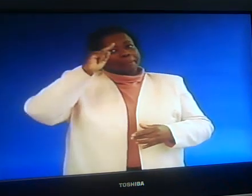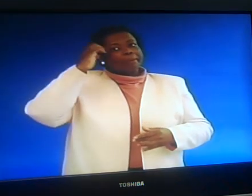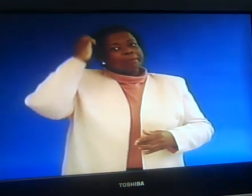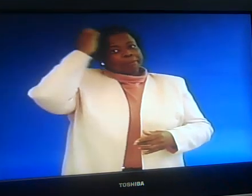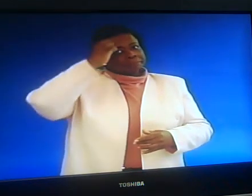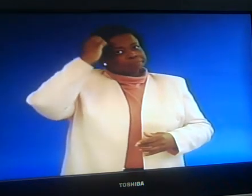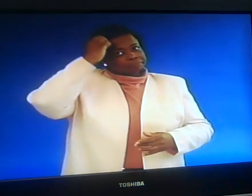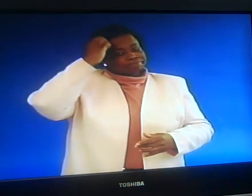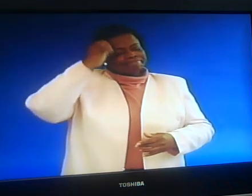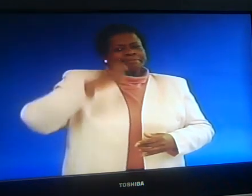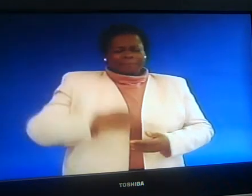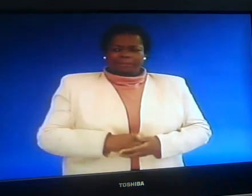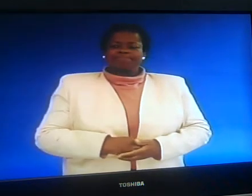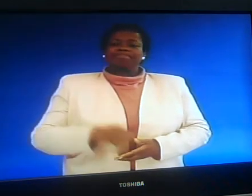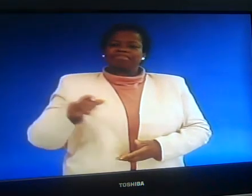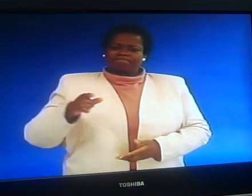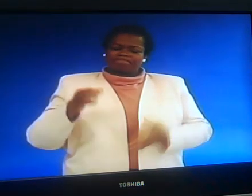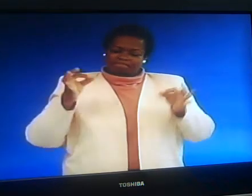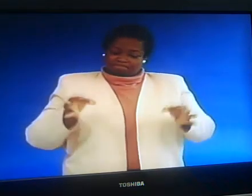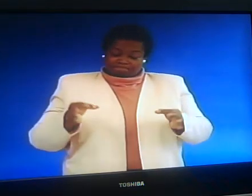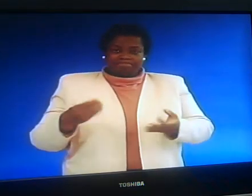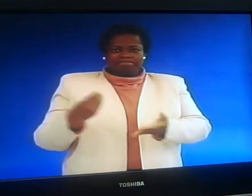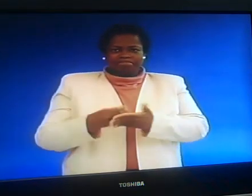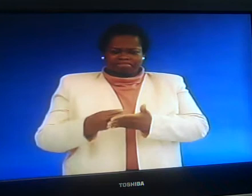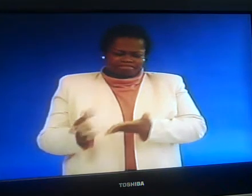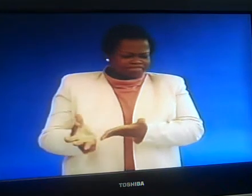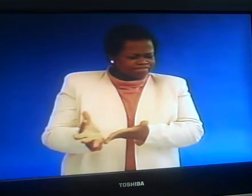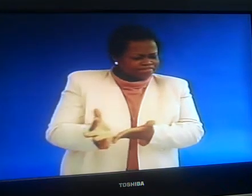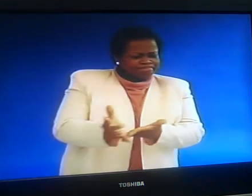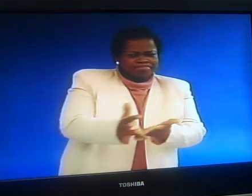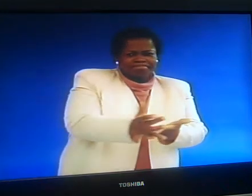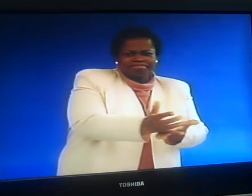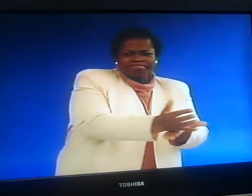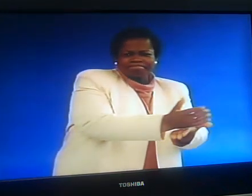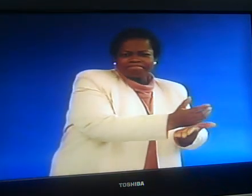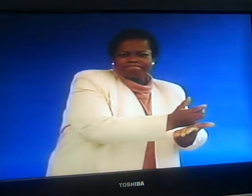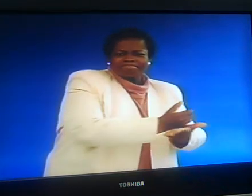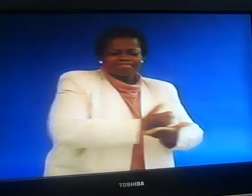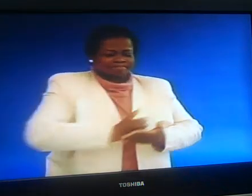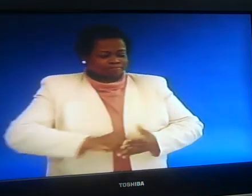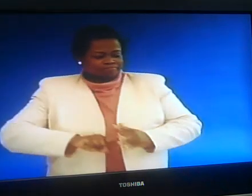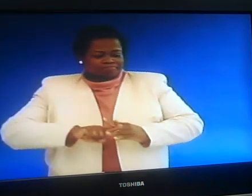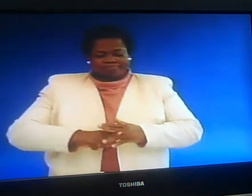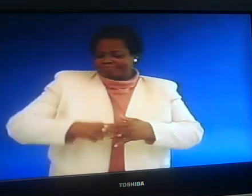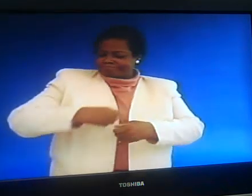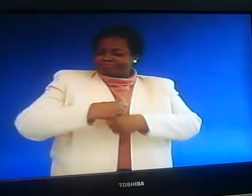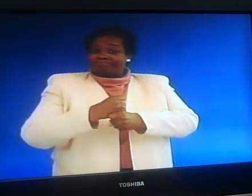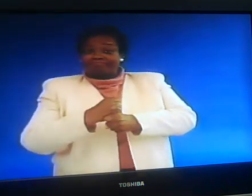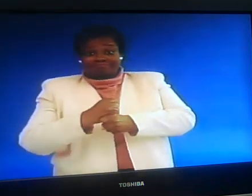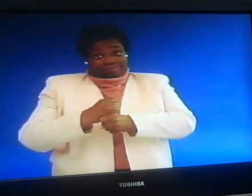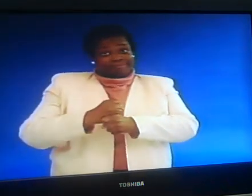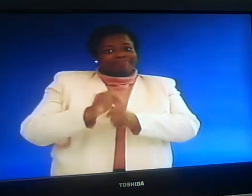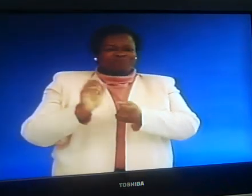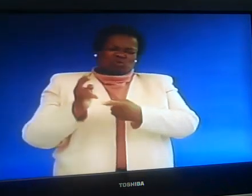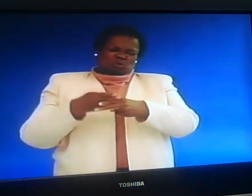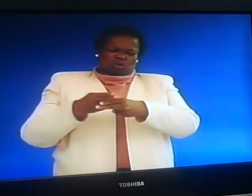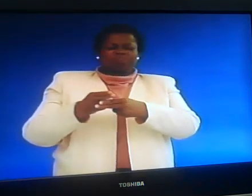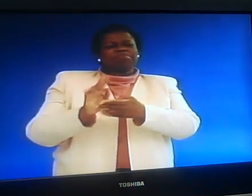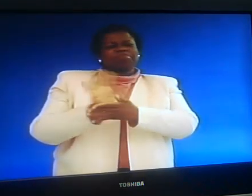oppression of the language in Europe at that time. So he decided to get a a lot of money together, and they will